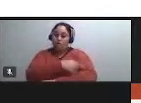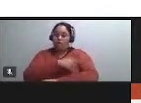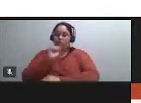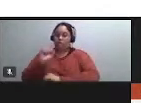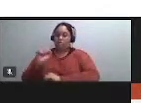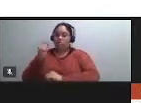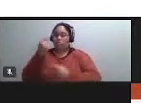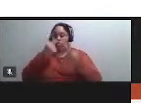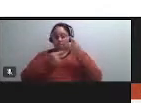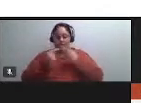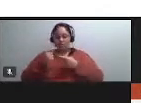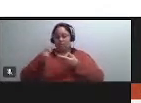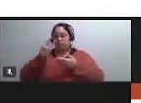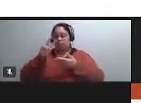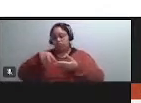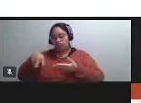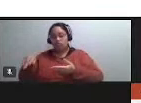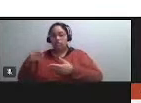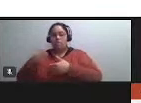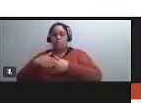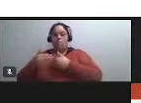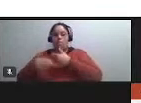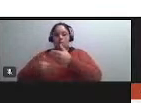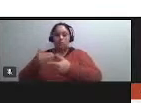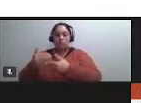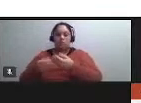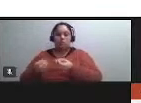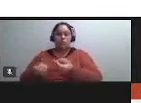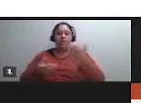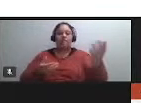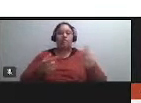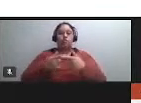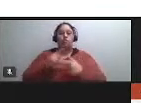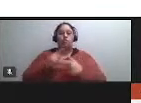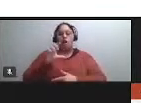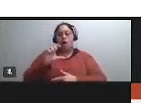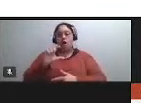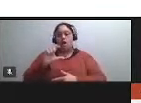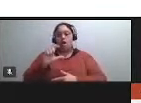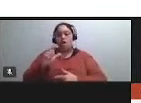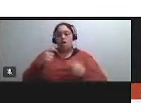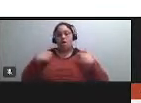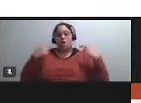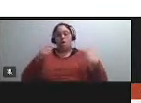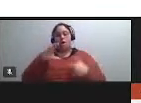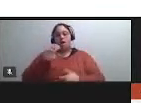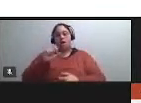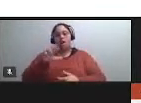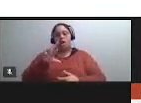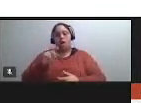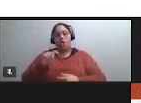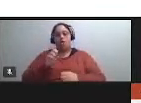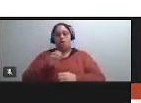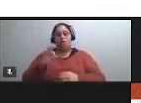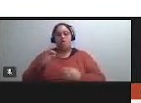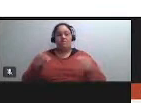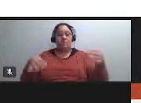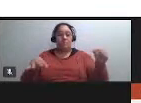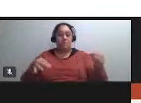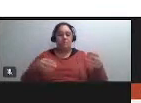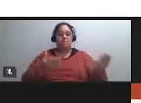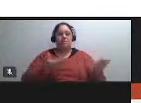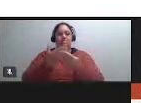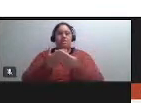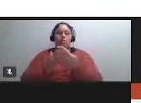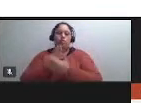further processing to the clerk of the papers for it to be tabled via an ATC. And it is in that